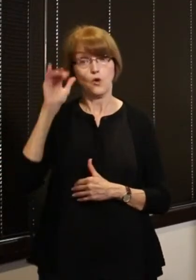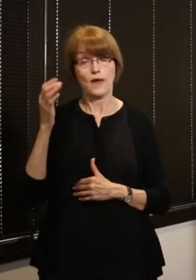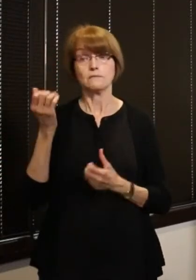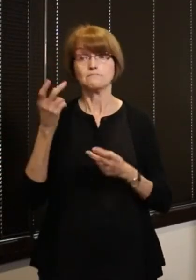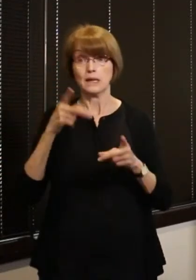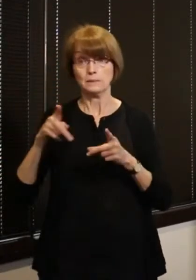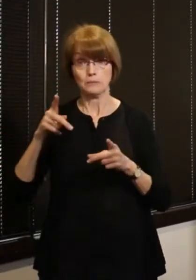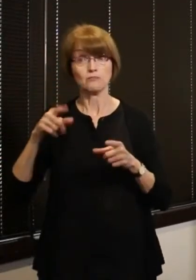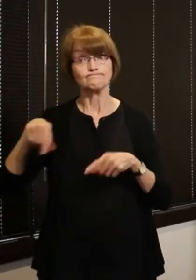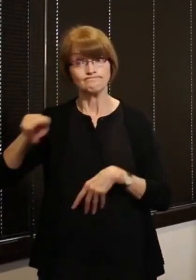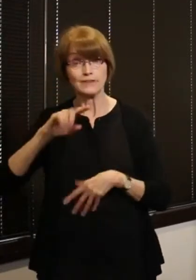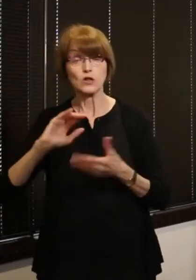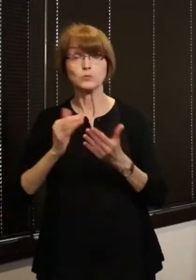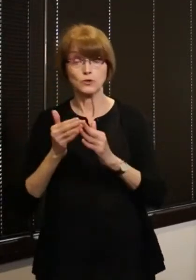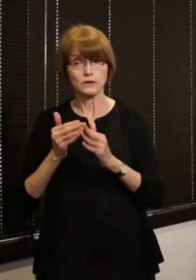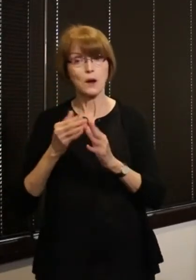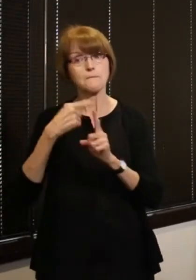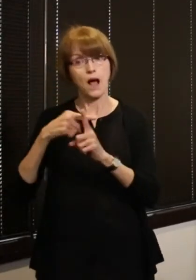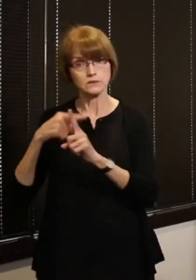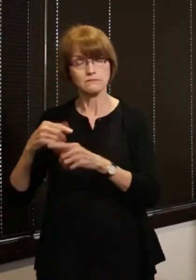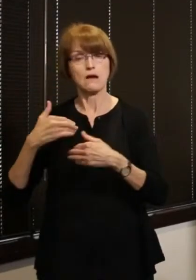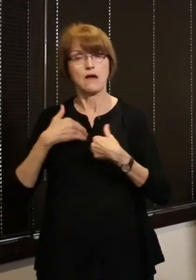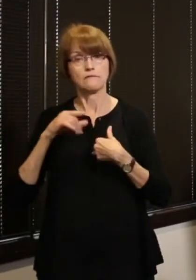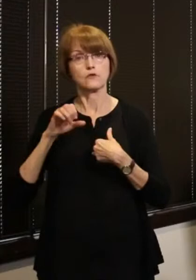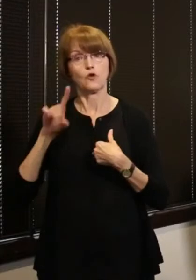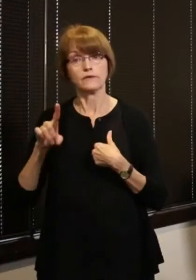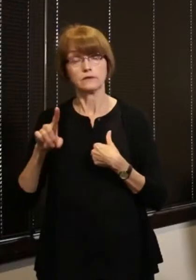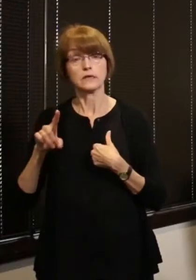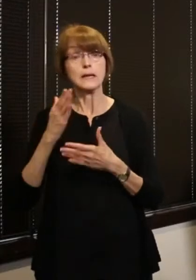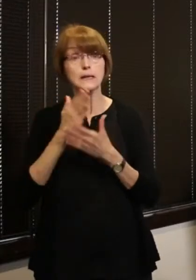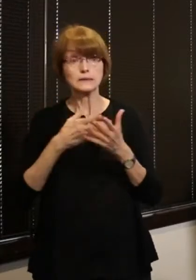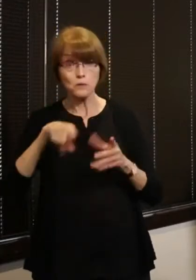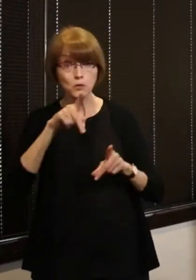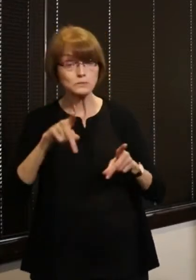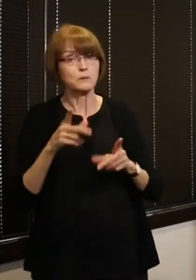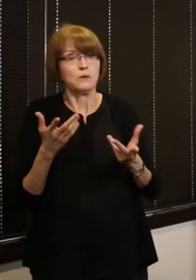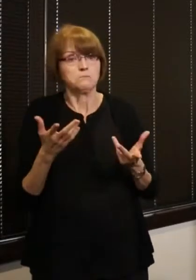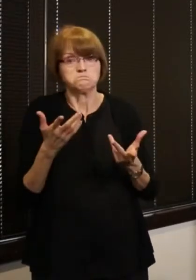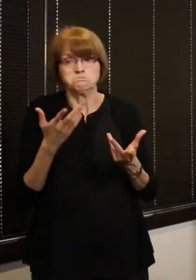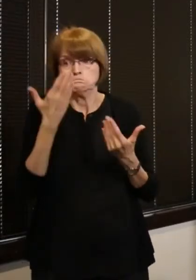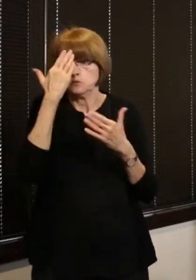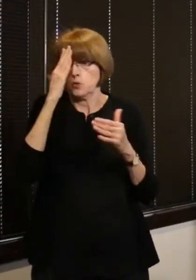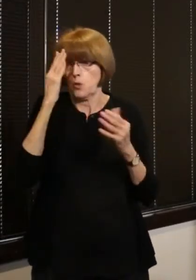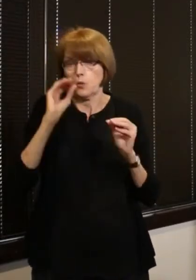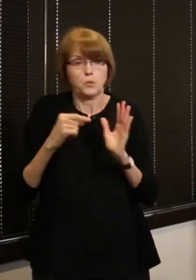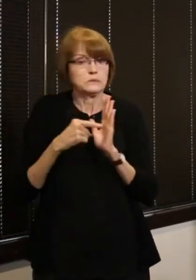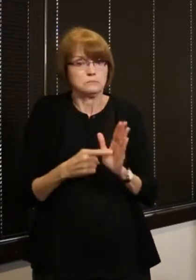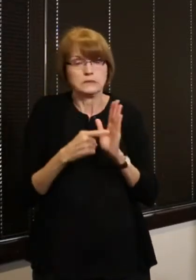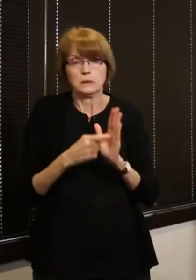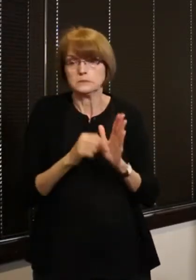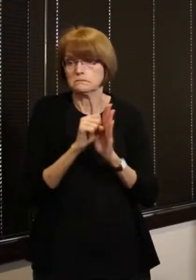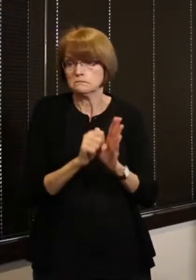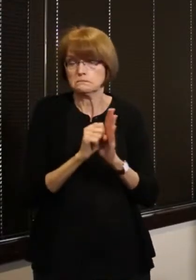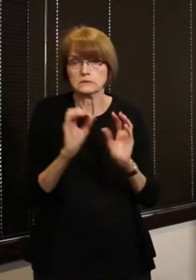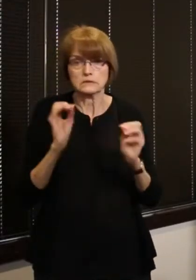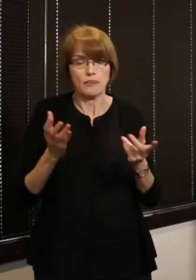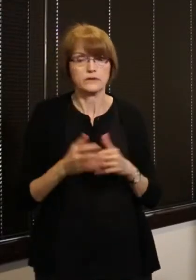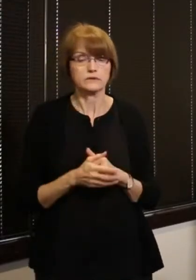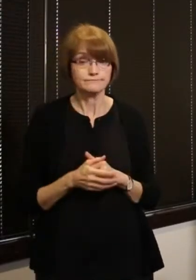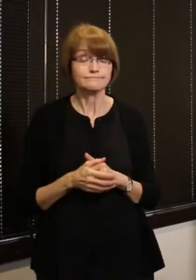the community, and we also know that there's asymptomatic spreaders out in the community, which means we'll continue to